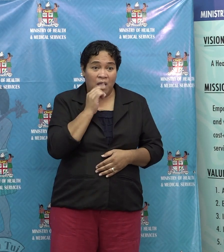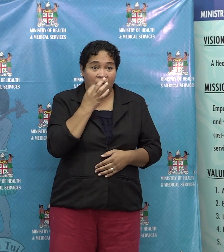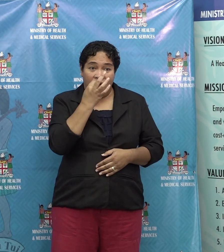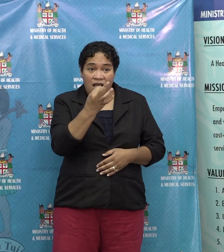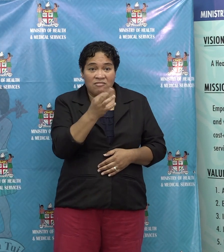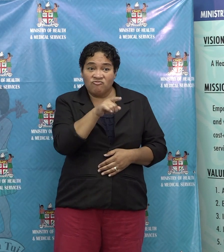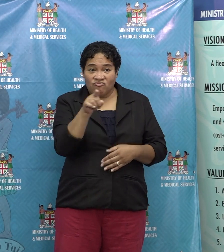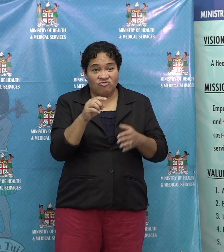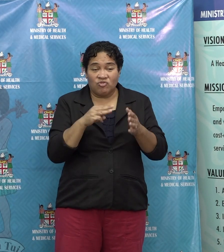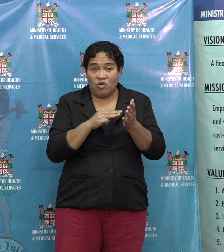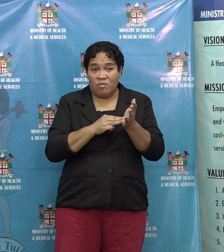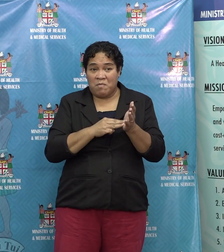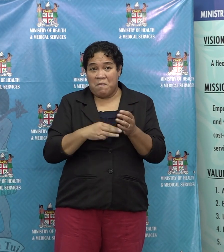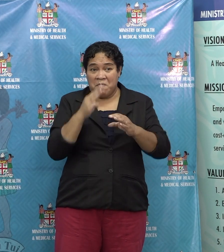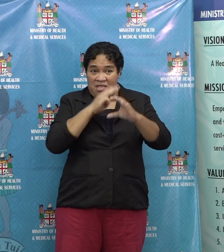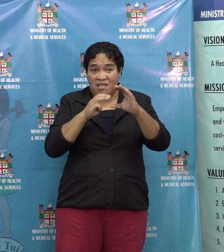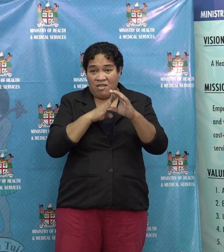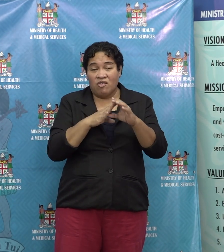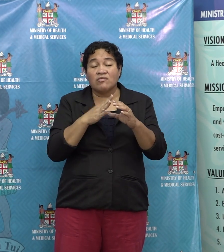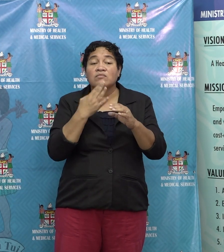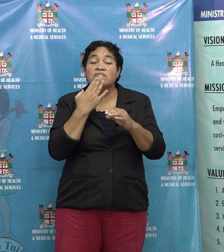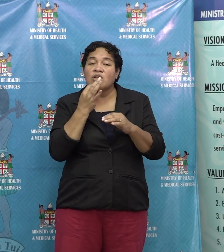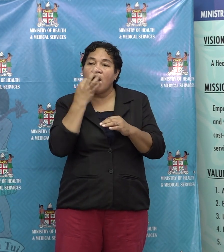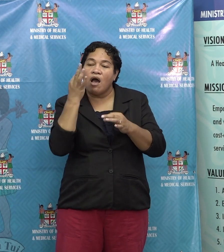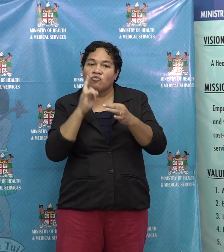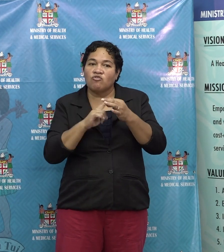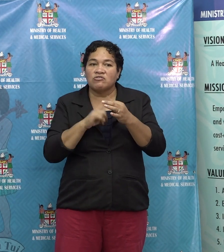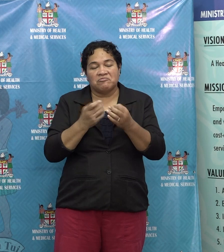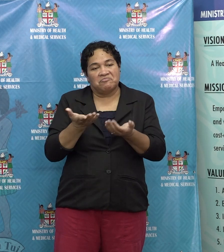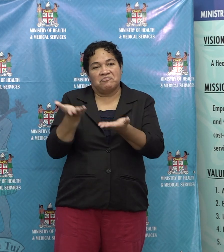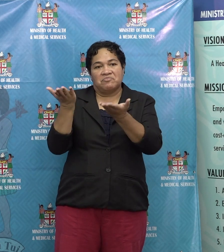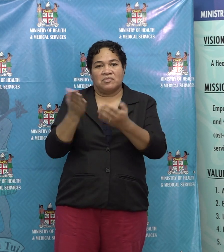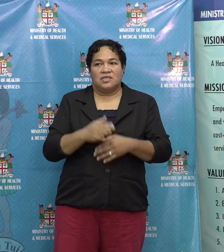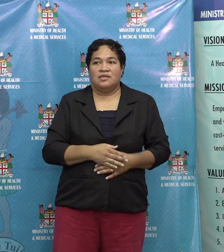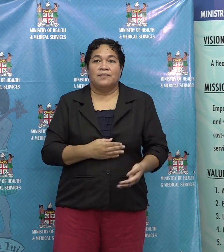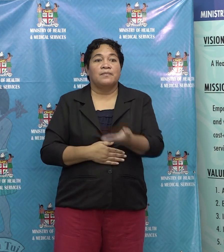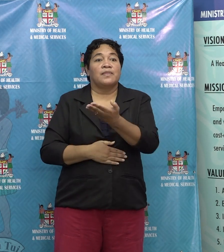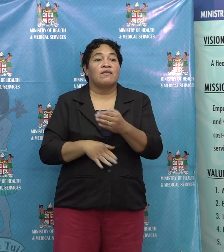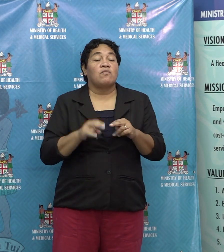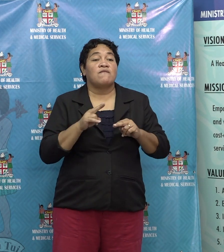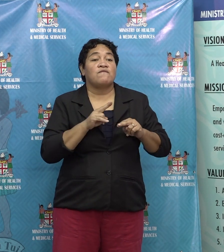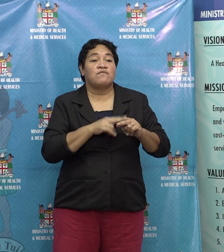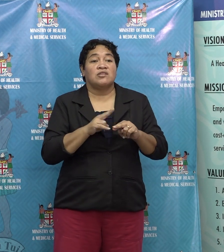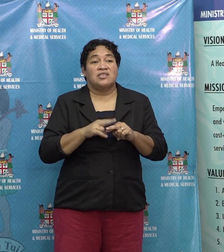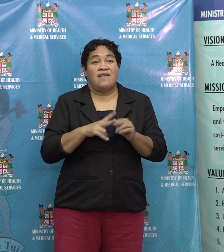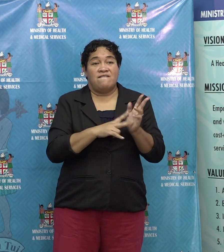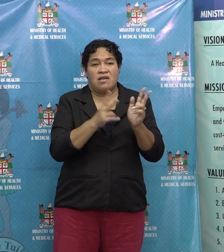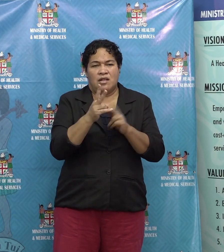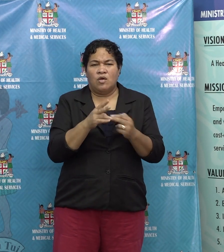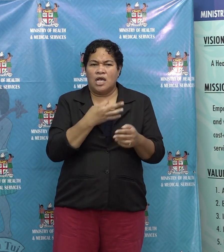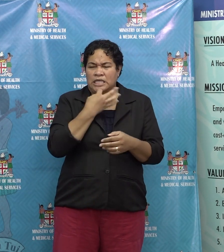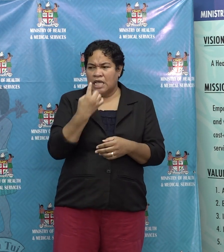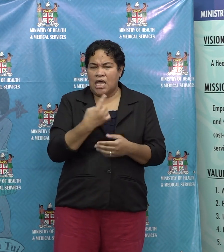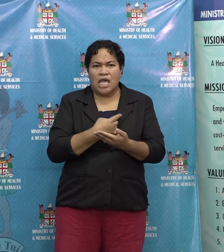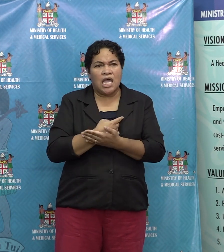and organization. Also remove your mask while asking the question. Thank you. Hi, Shanil from Fiji Village. Dr. Fong, there are now 6 cases where the source